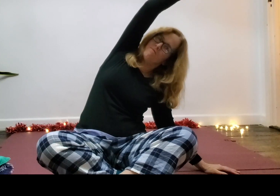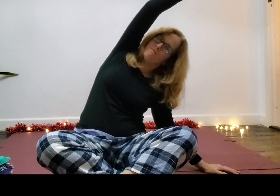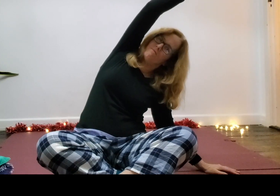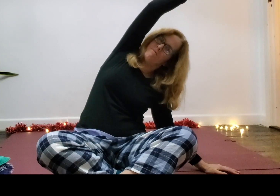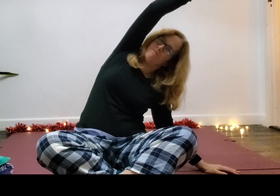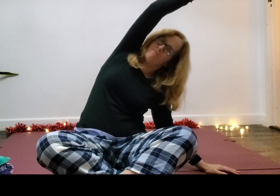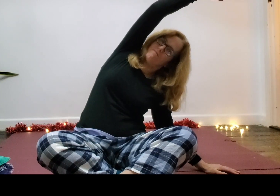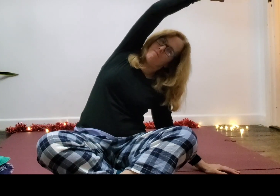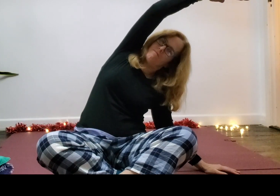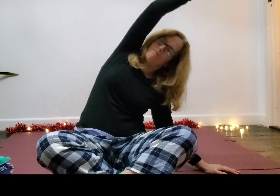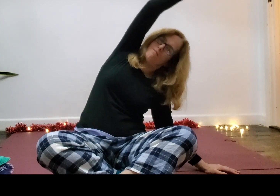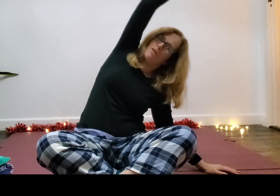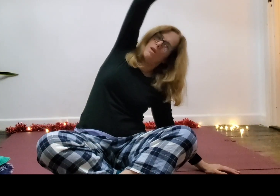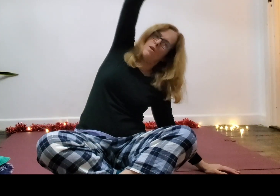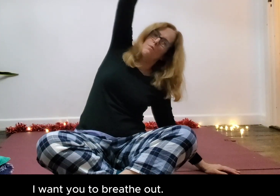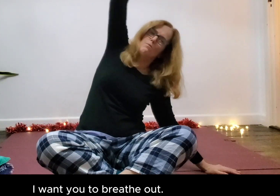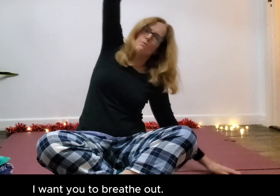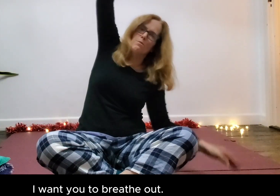I want you to breathe out.